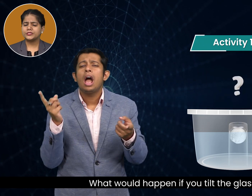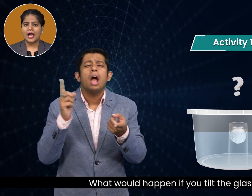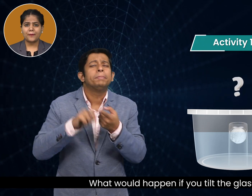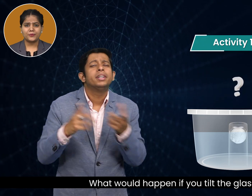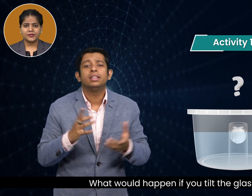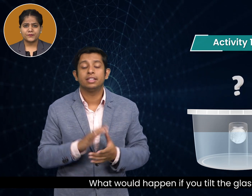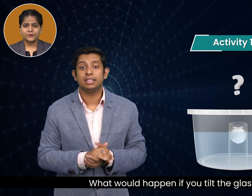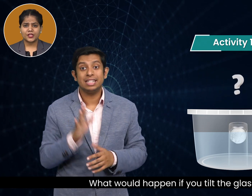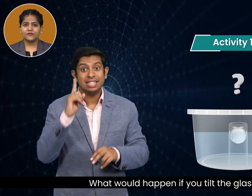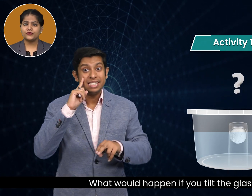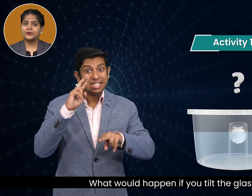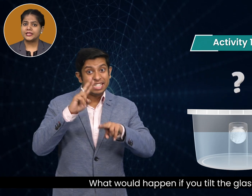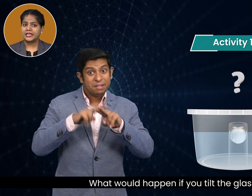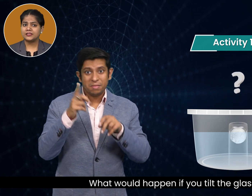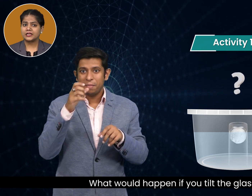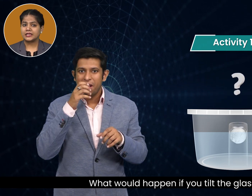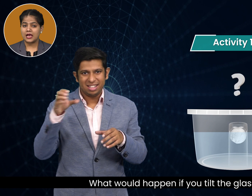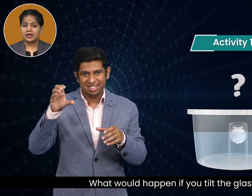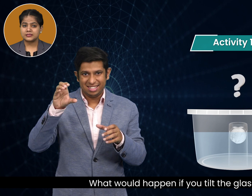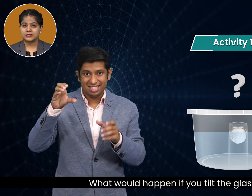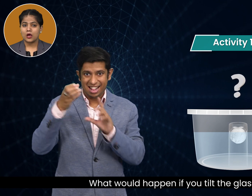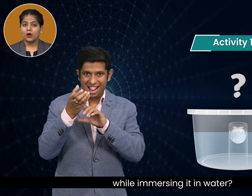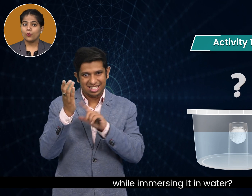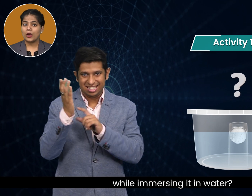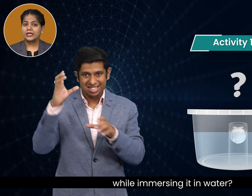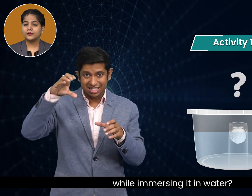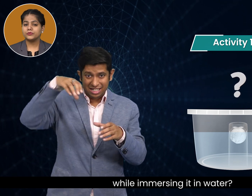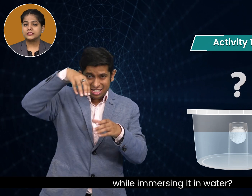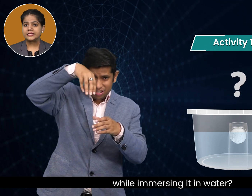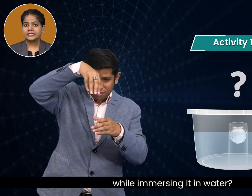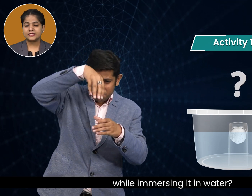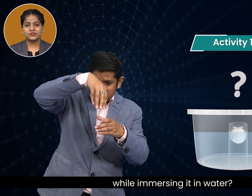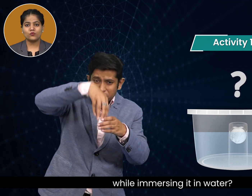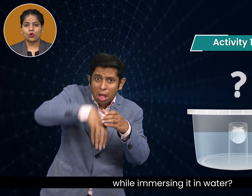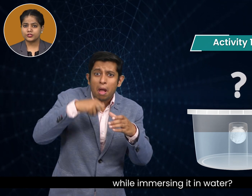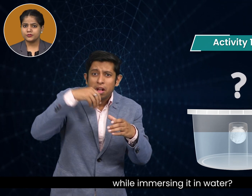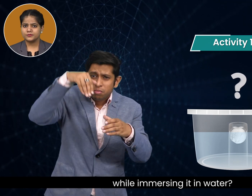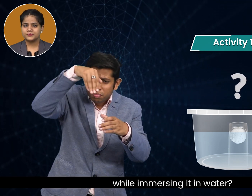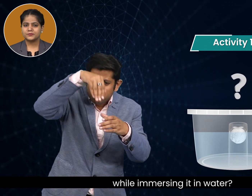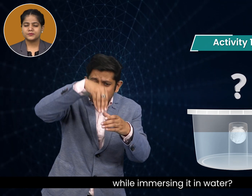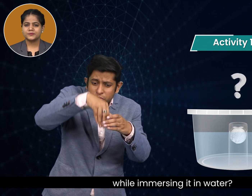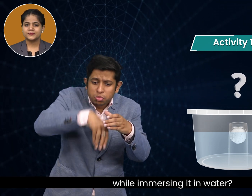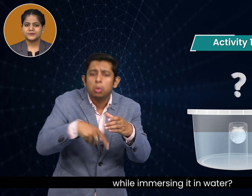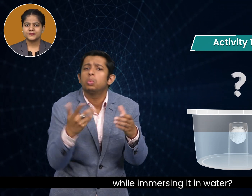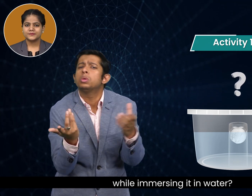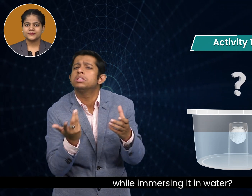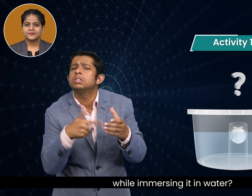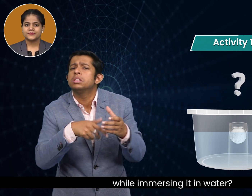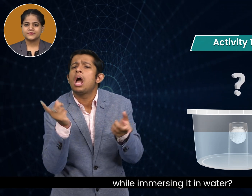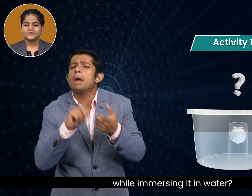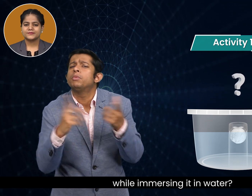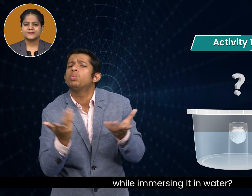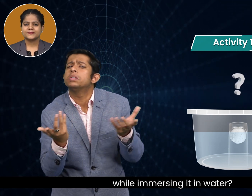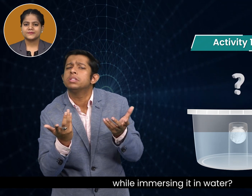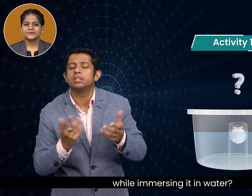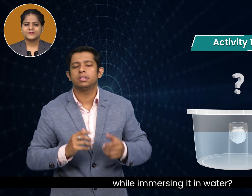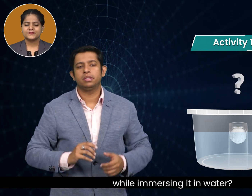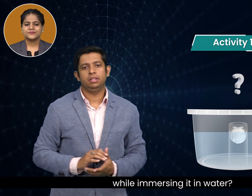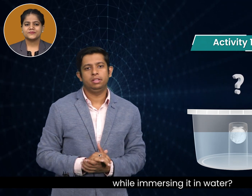What would happen if you tilt the glass while immersing it in water?